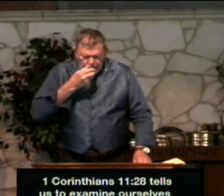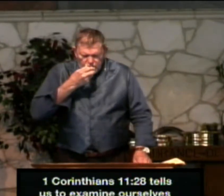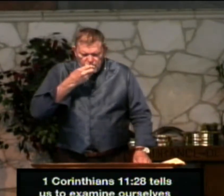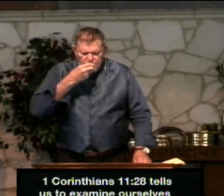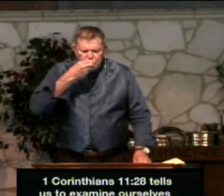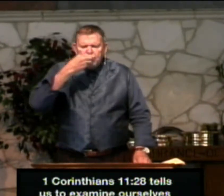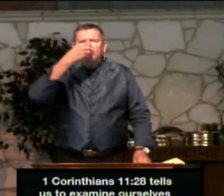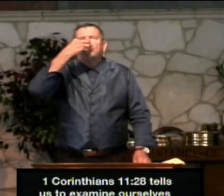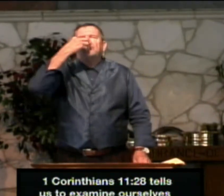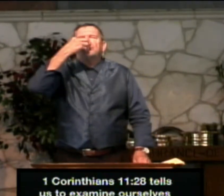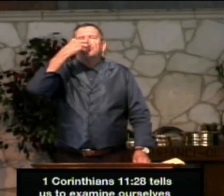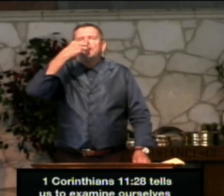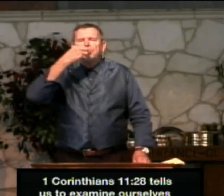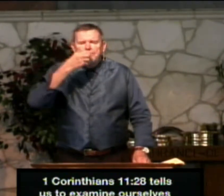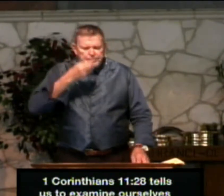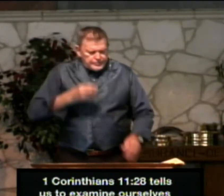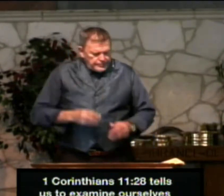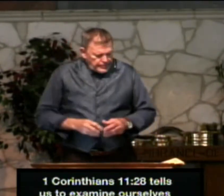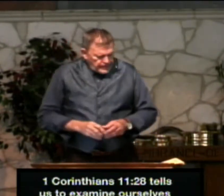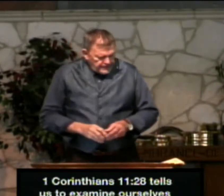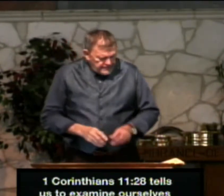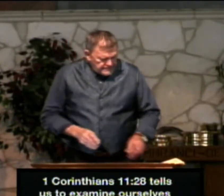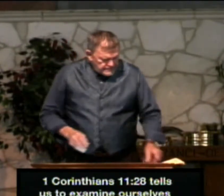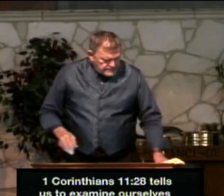Take drink.